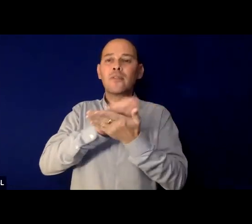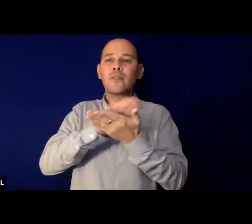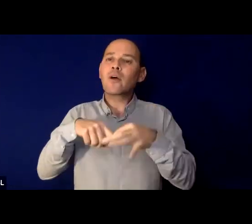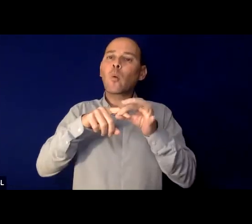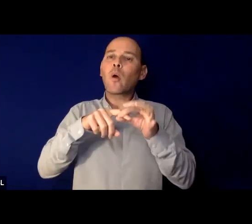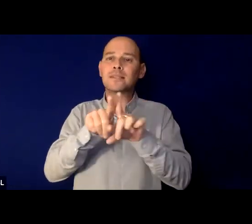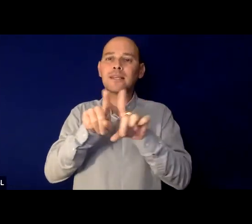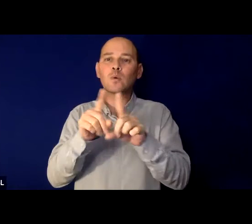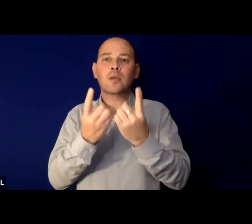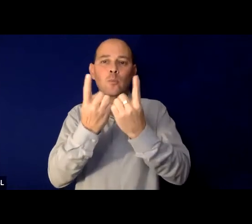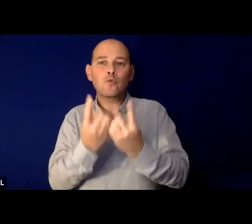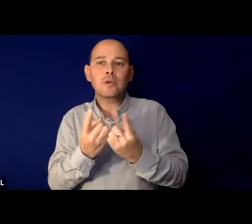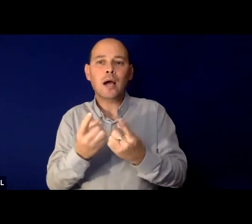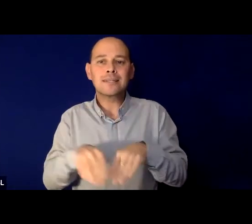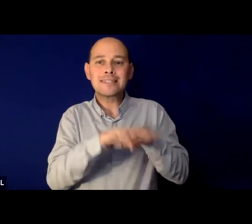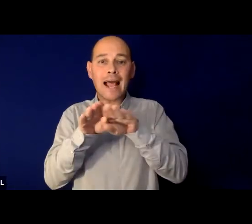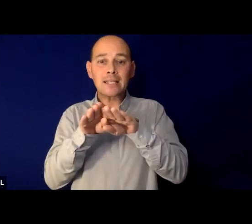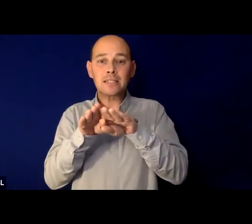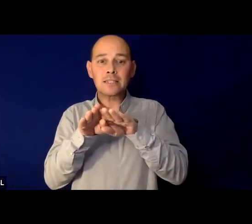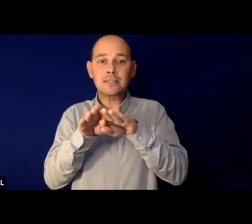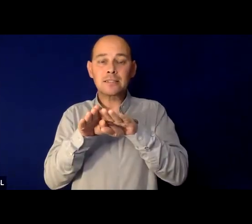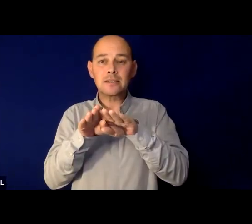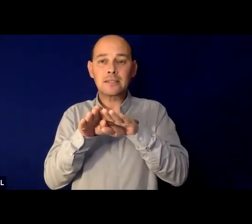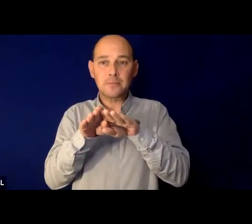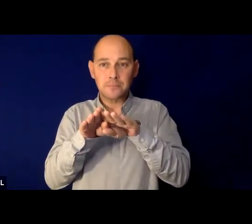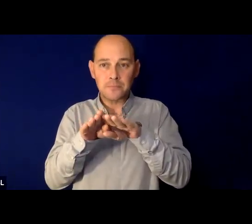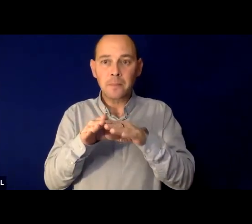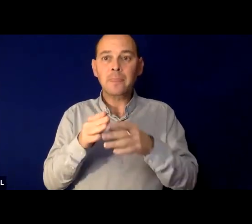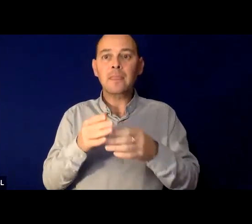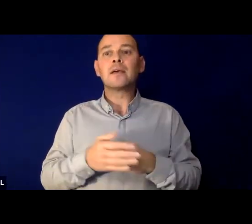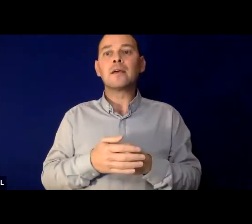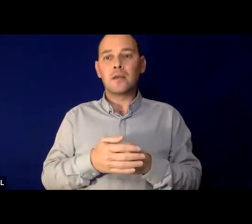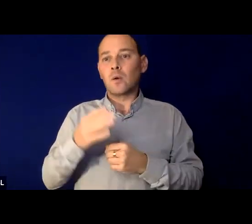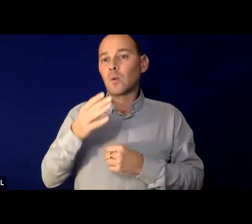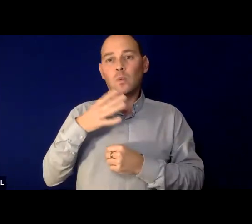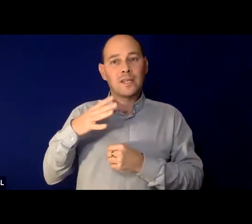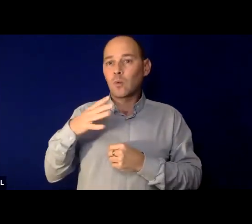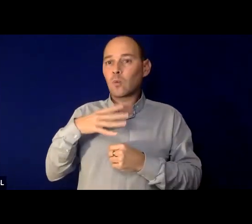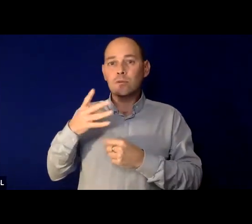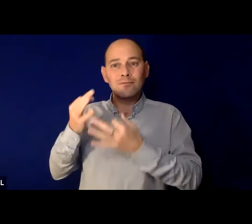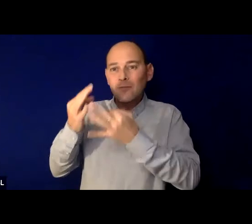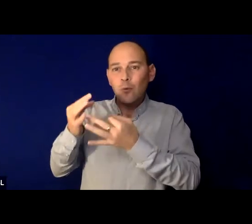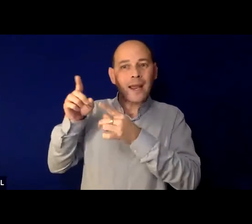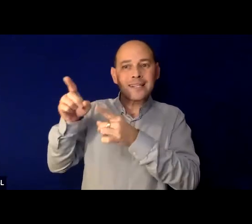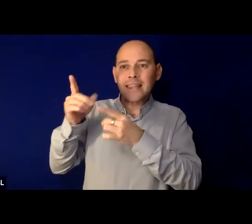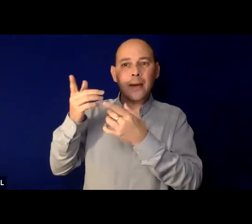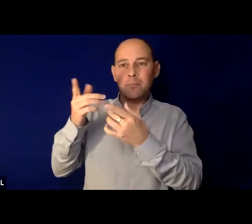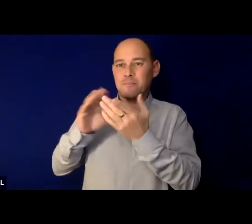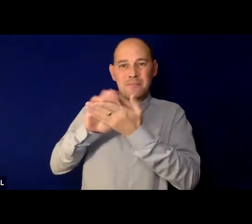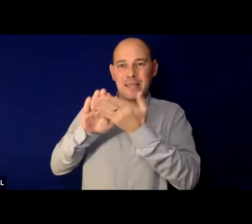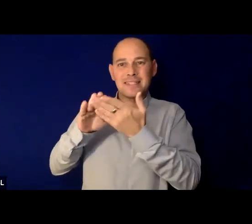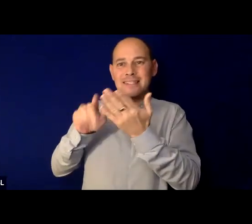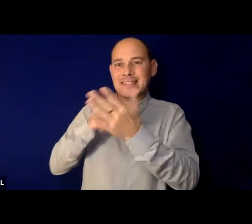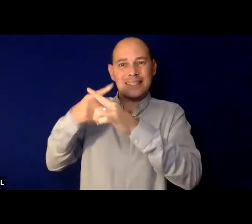standards, rather than emphasizing regulation of these informal markets, which are around, for example, getting more tax revenue. So